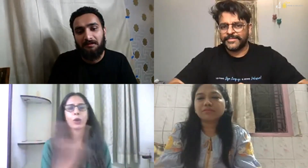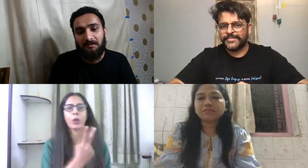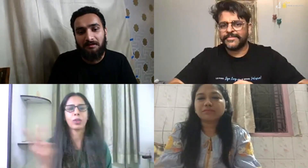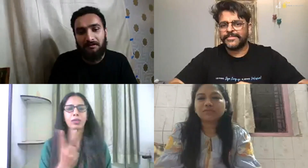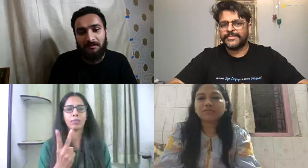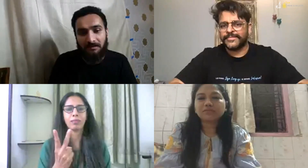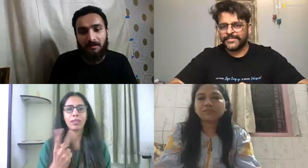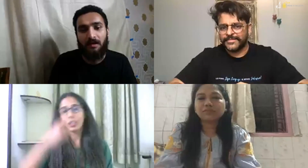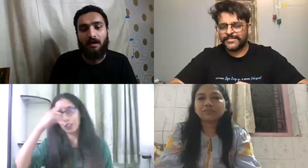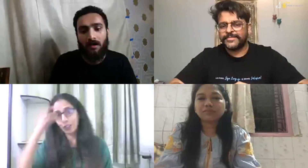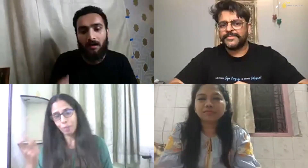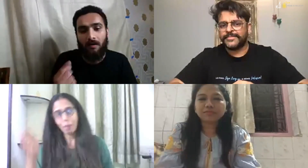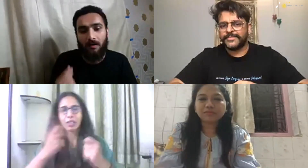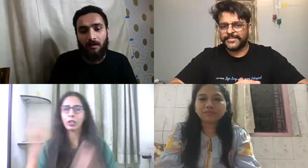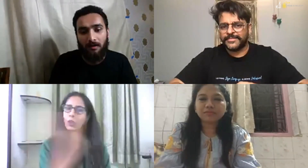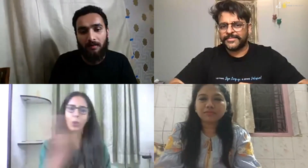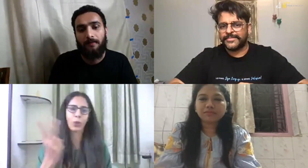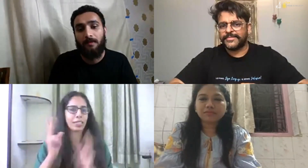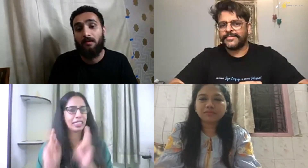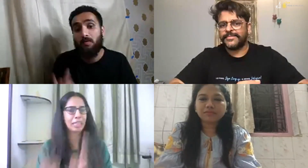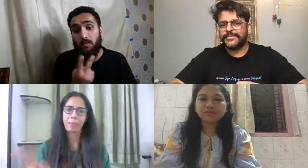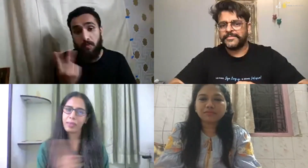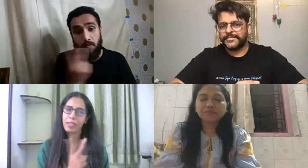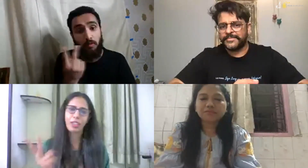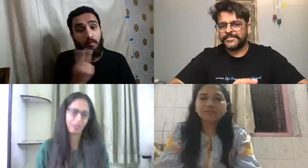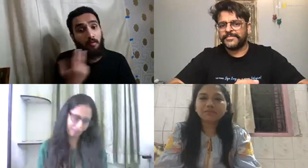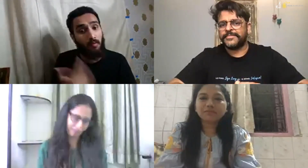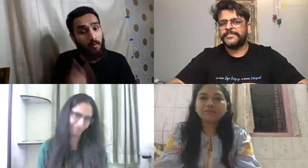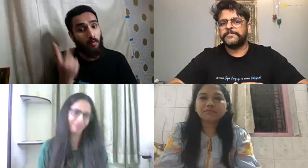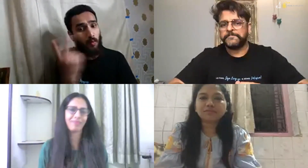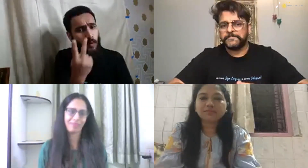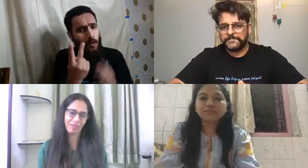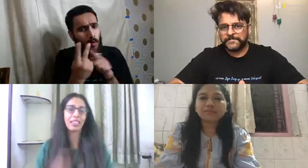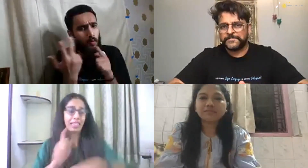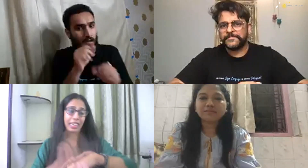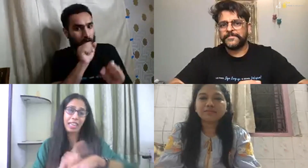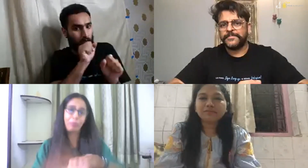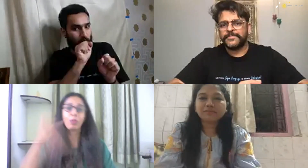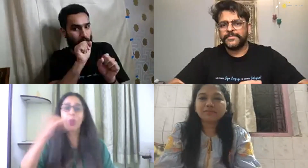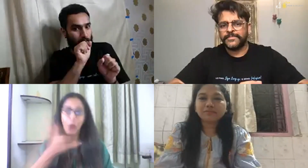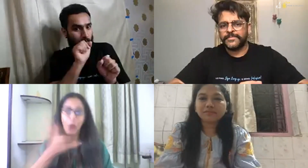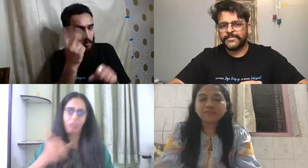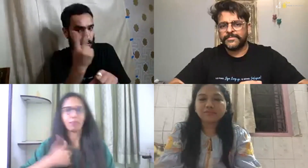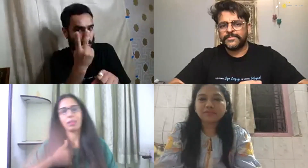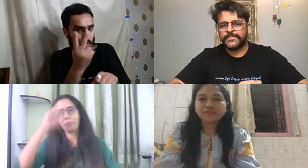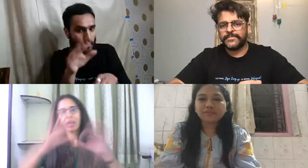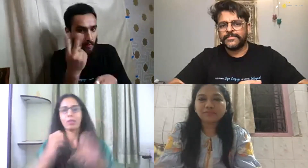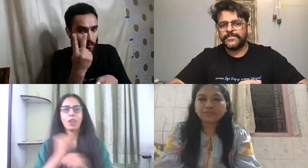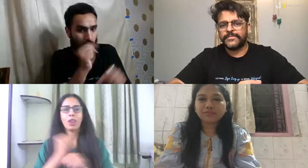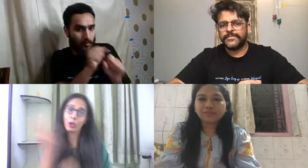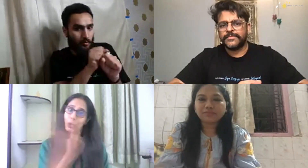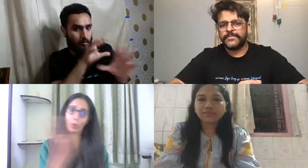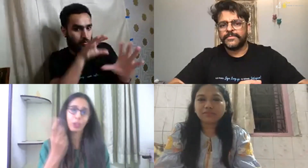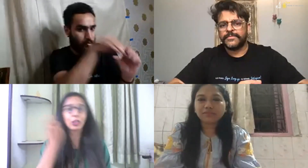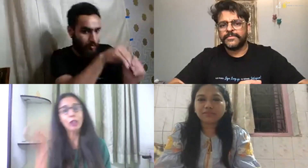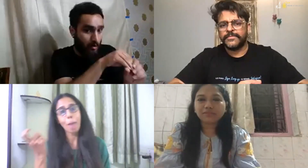when so I've been doing job as well and my freelancing work. Wow, both the things. So you're working